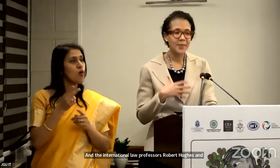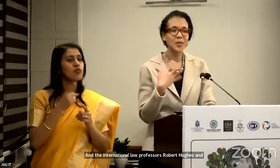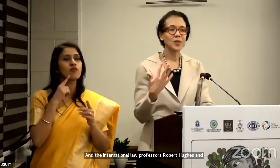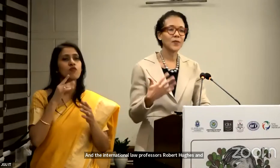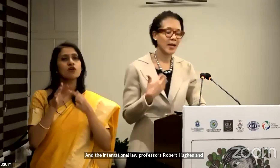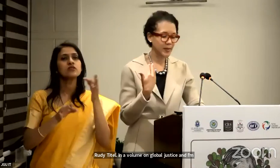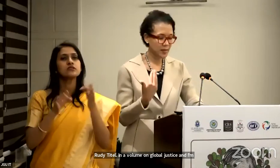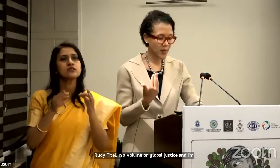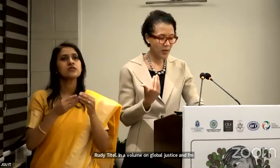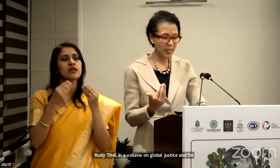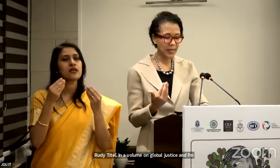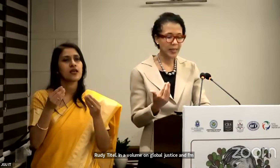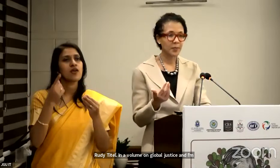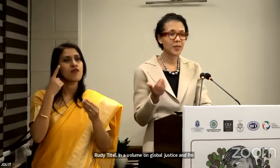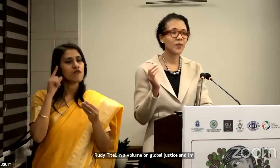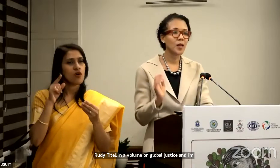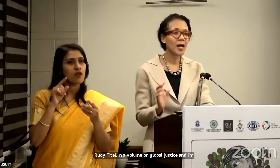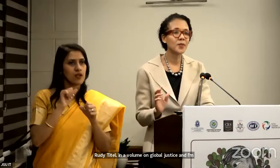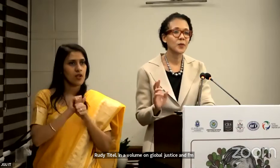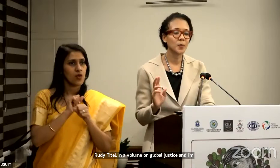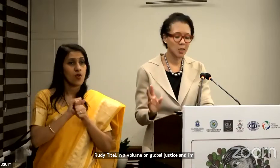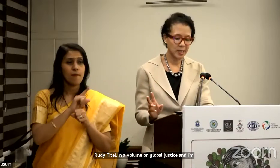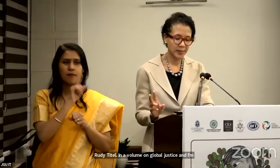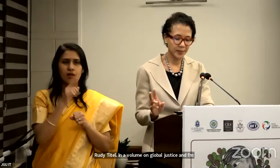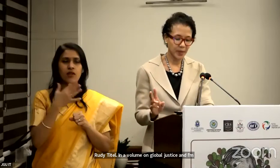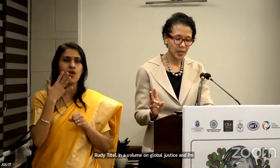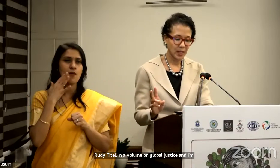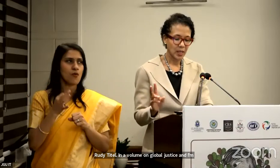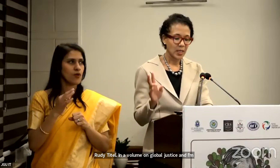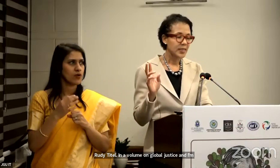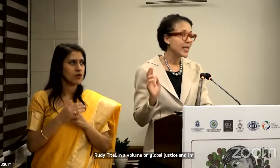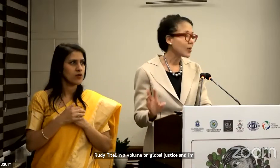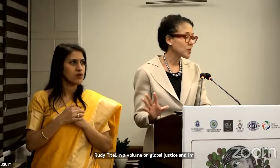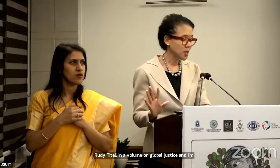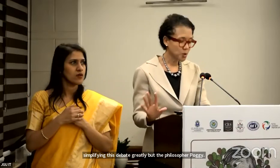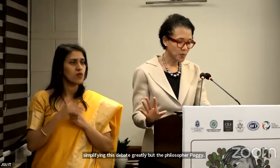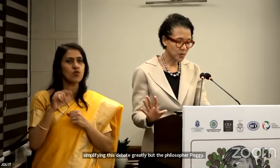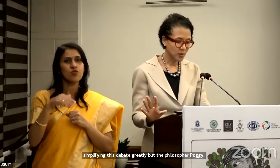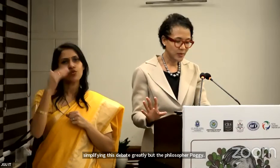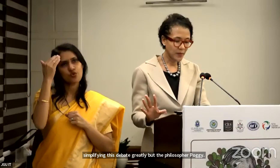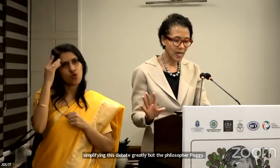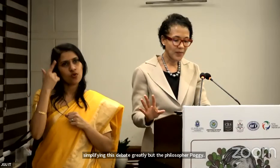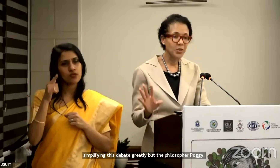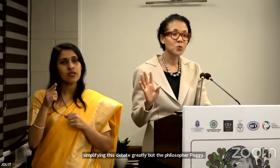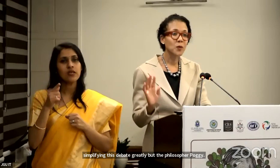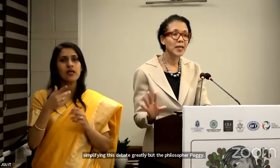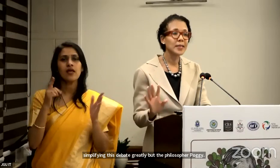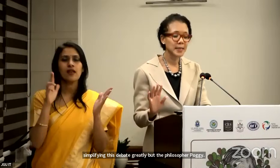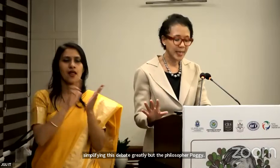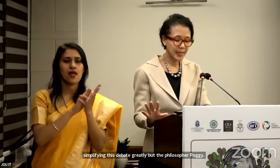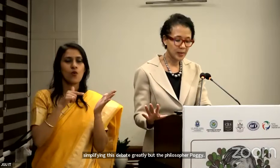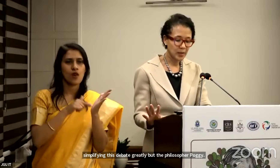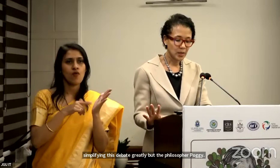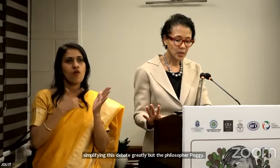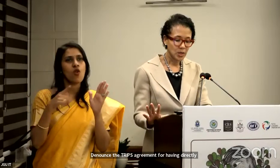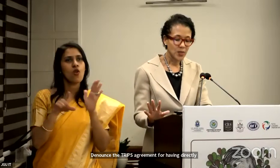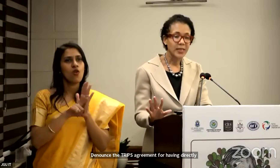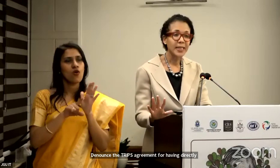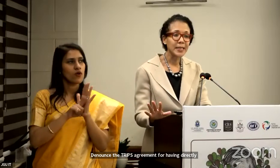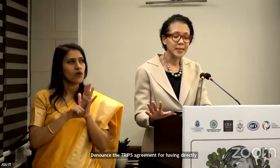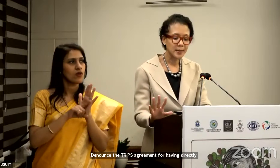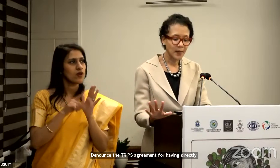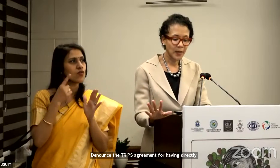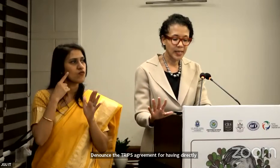And I'm simplifying this debate greatly, but the philosopher Paugy denounced the TRIPS agreement for having directly led to